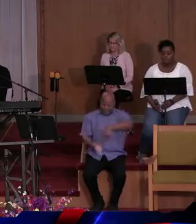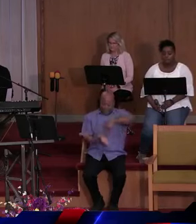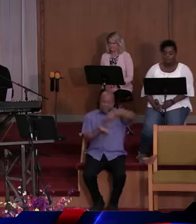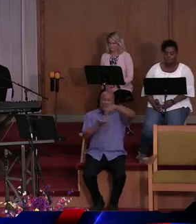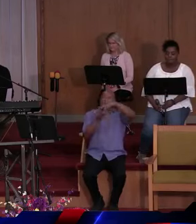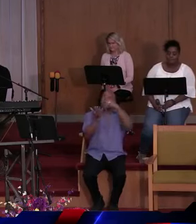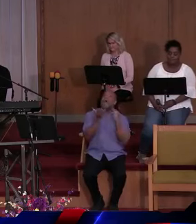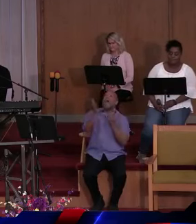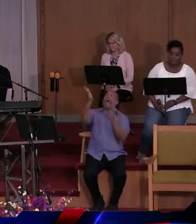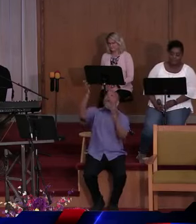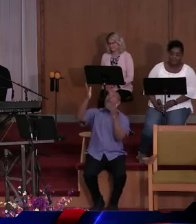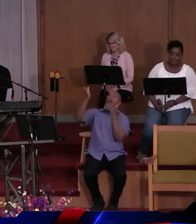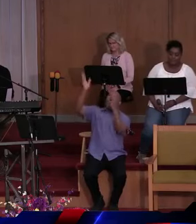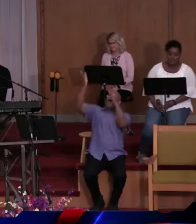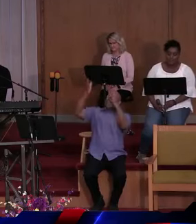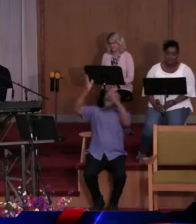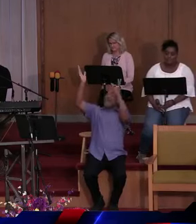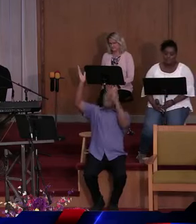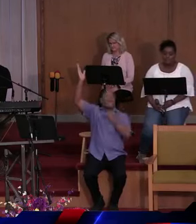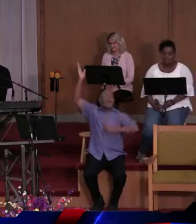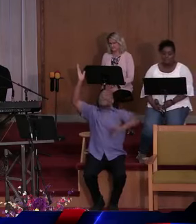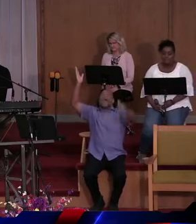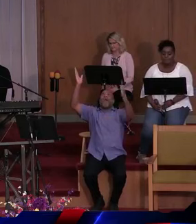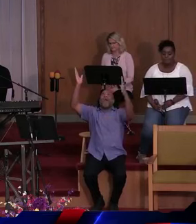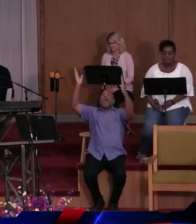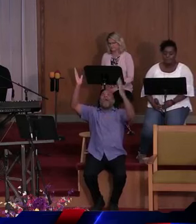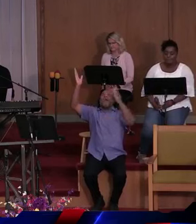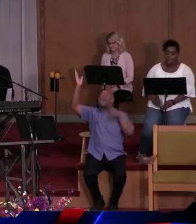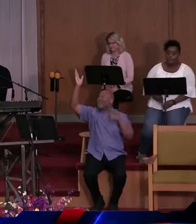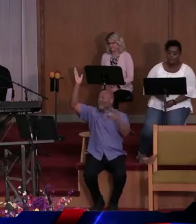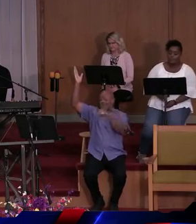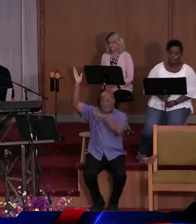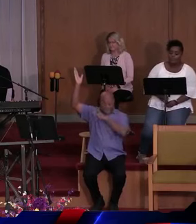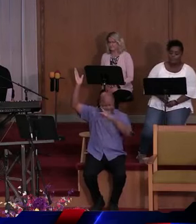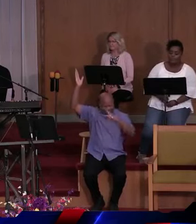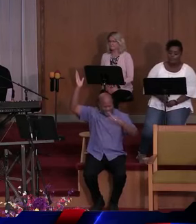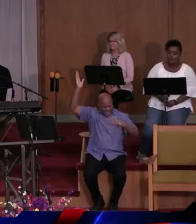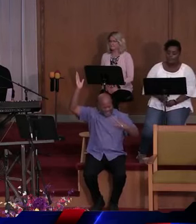my God, my King.